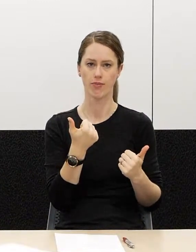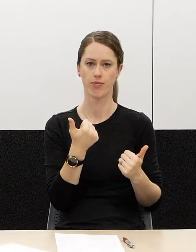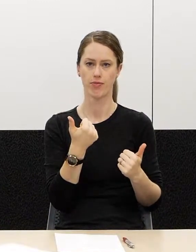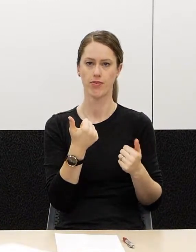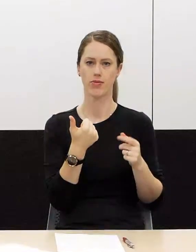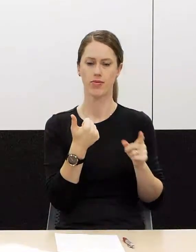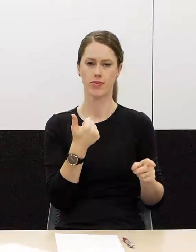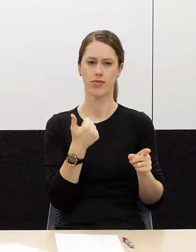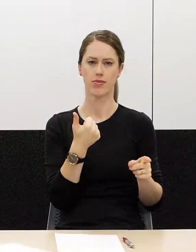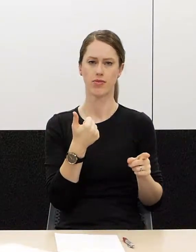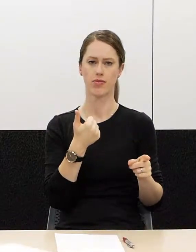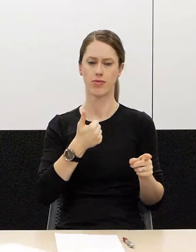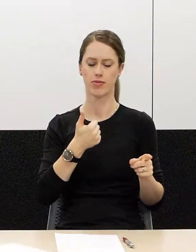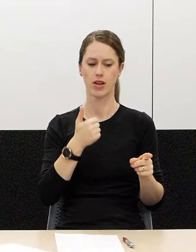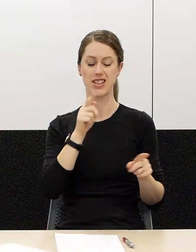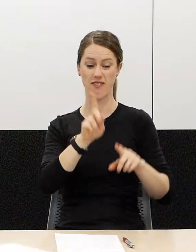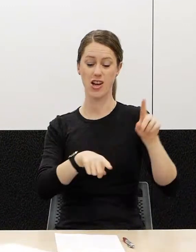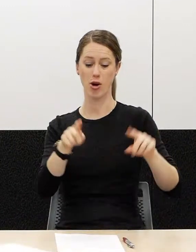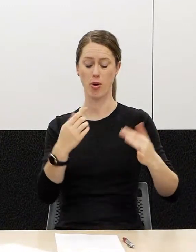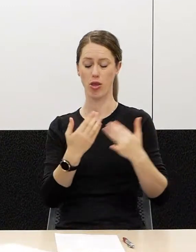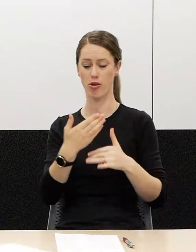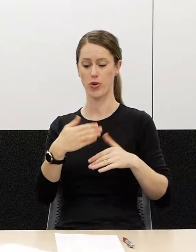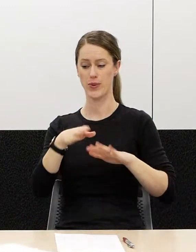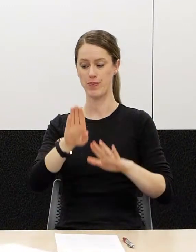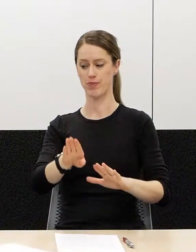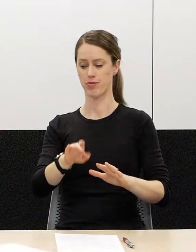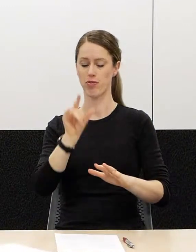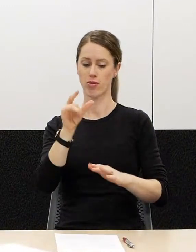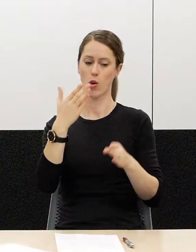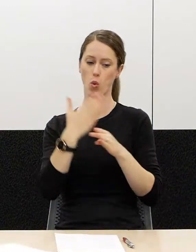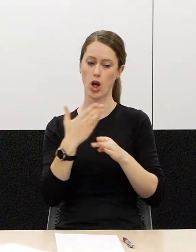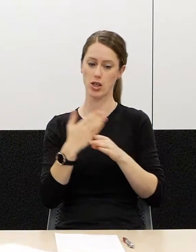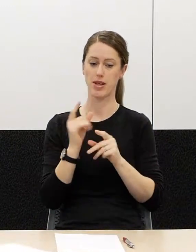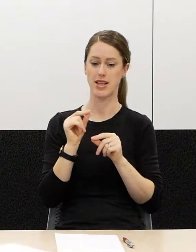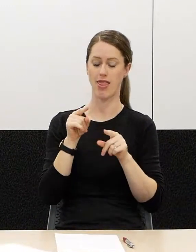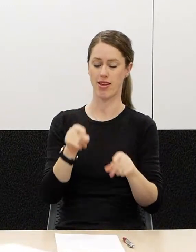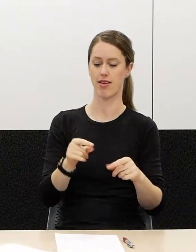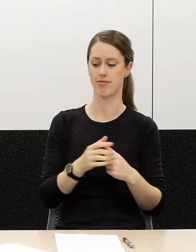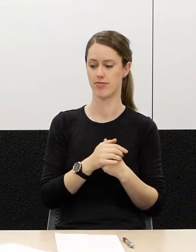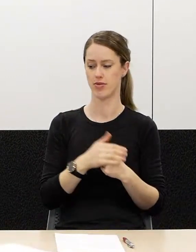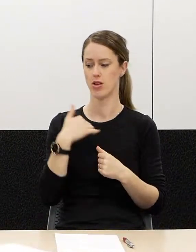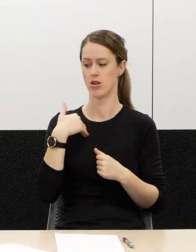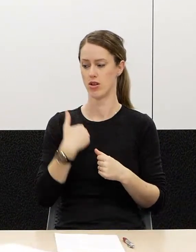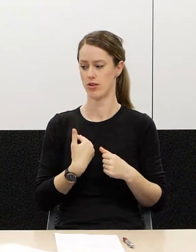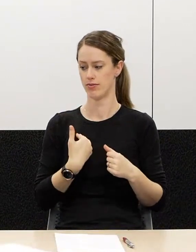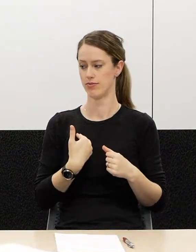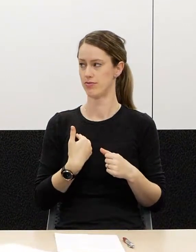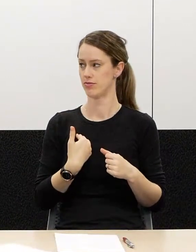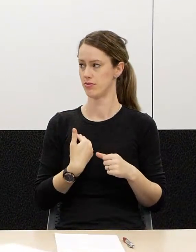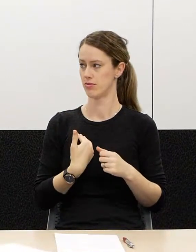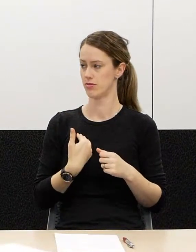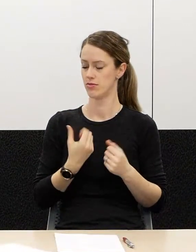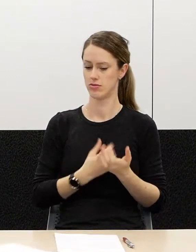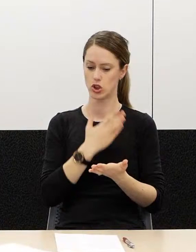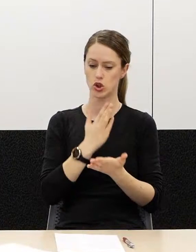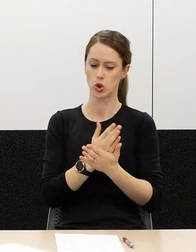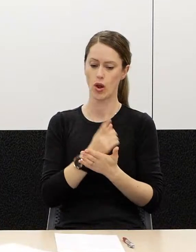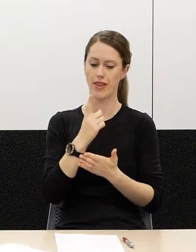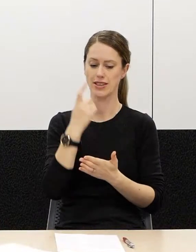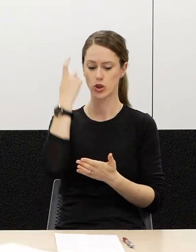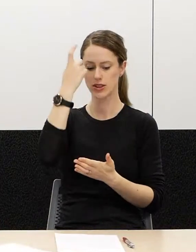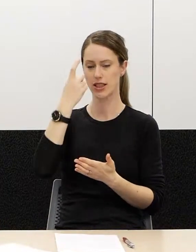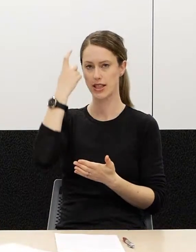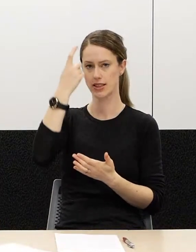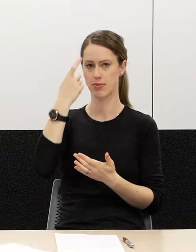it is variable around the country, so I think there's a bit of work to be done there, but I think we need to we need to ensure that's considered,